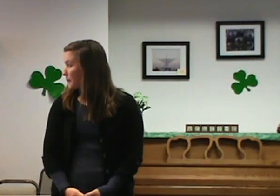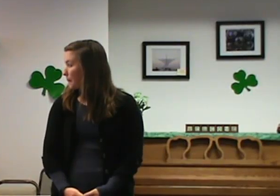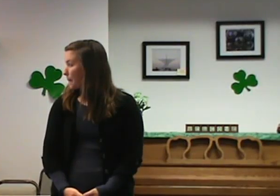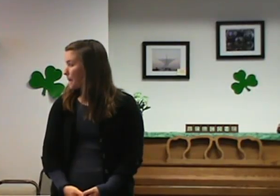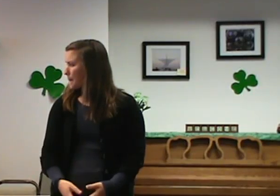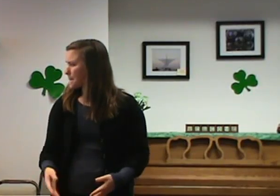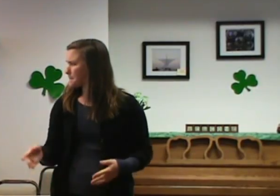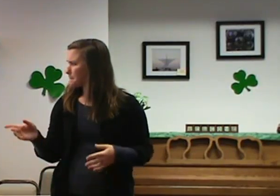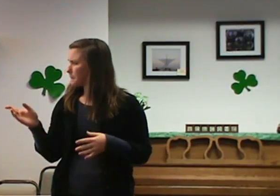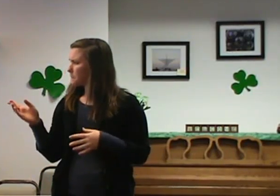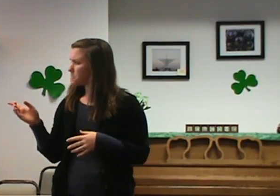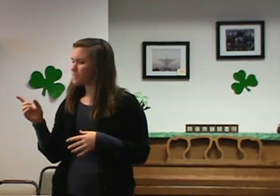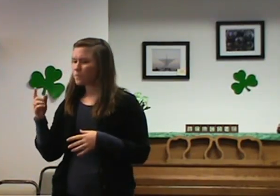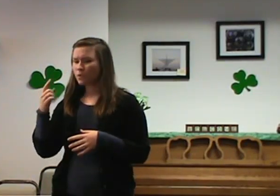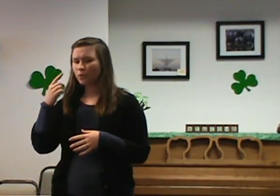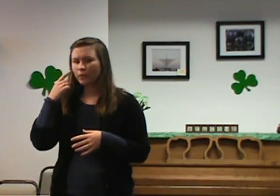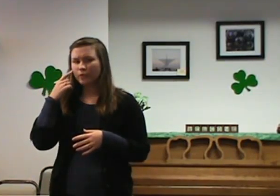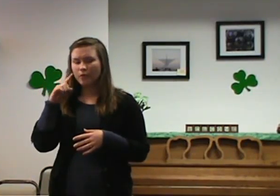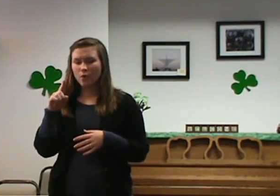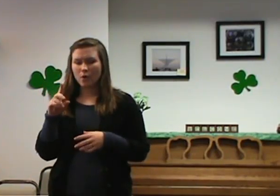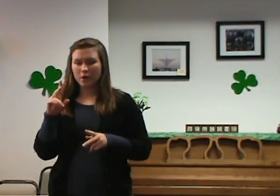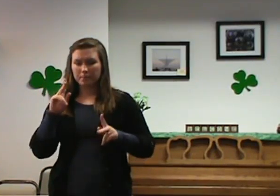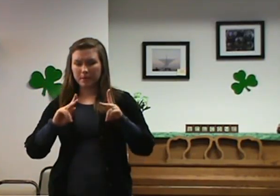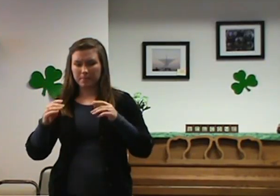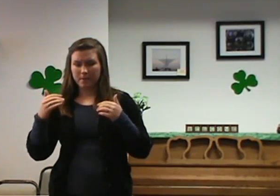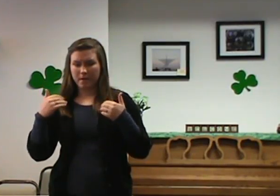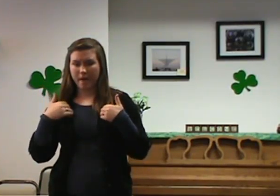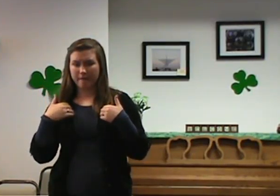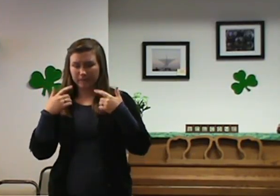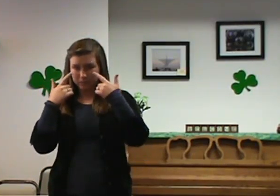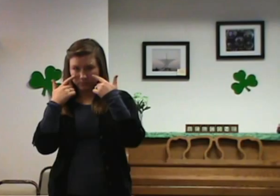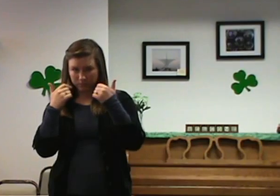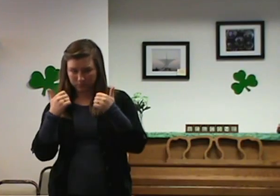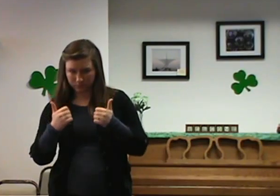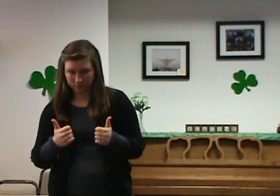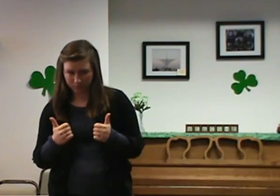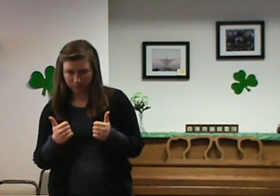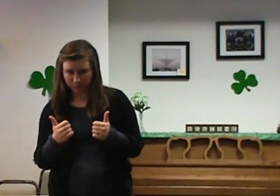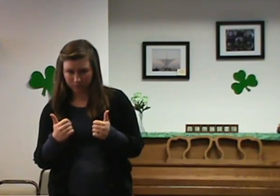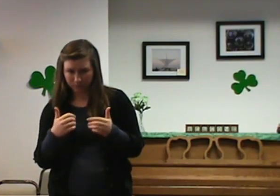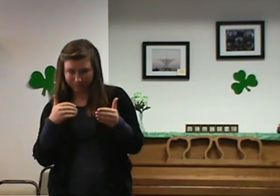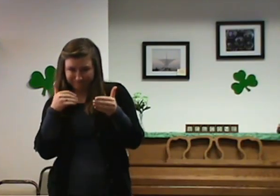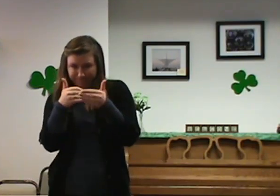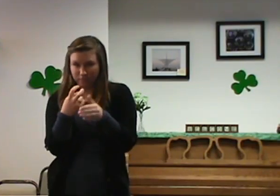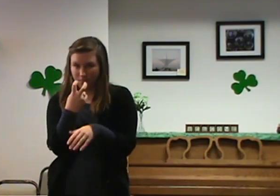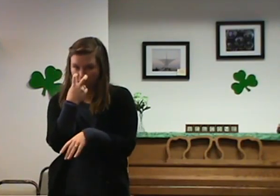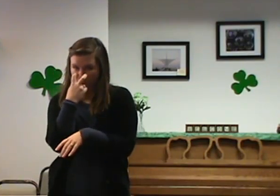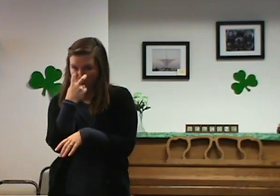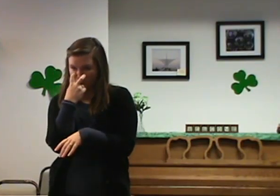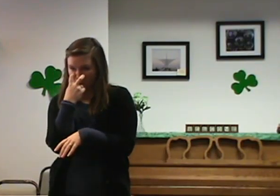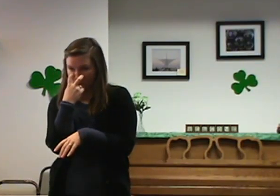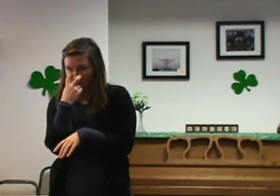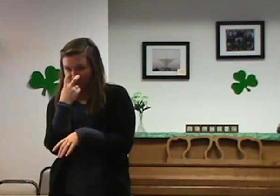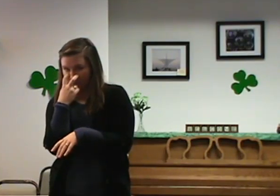people with a minimal amount of sight to blindness. Norway News, published by the town of Norway for its residents. What